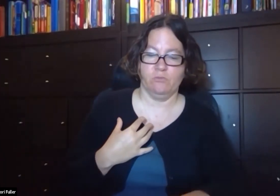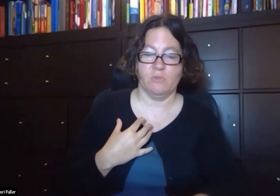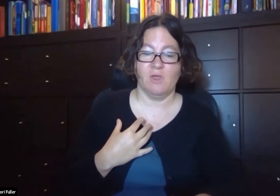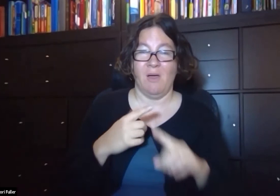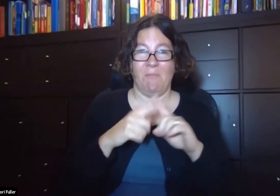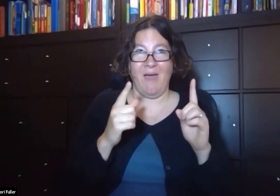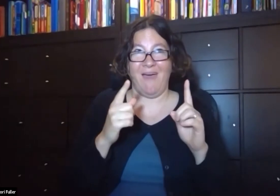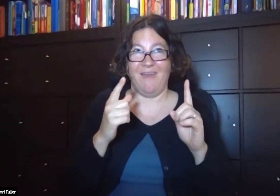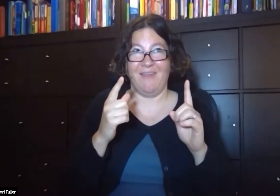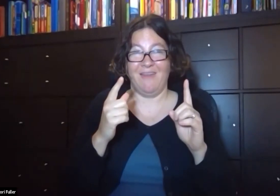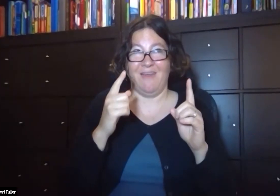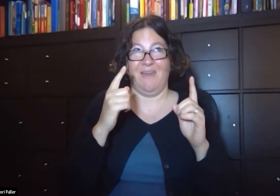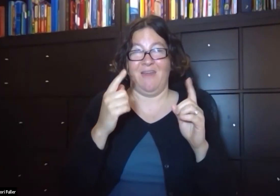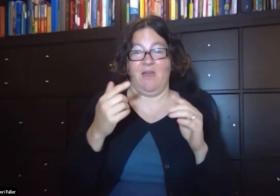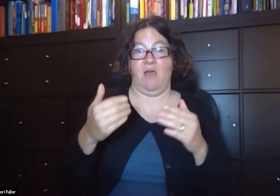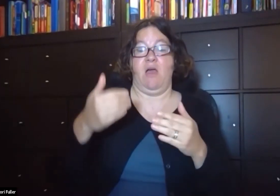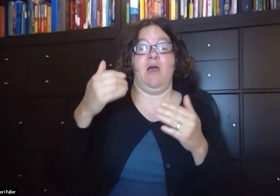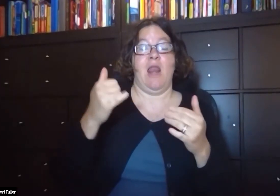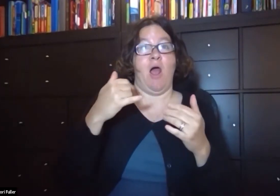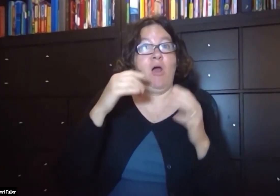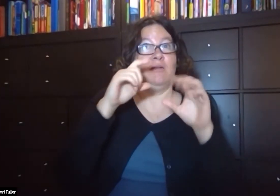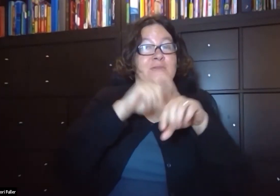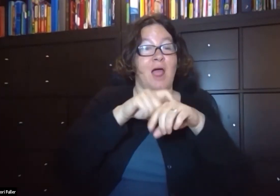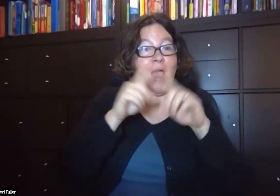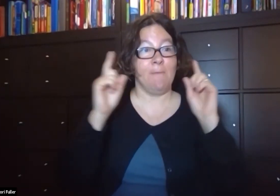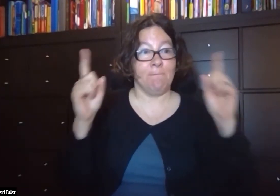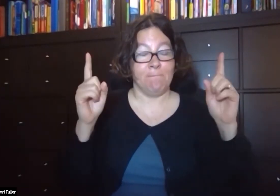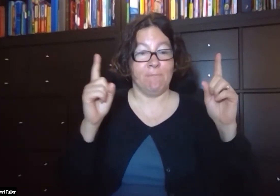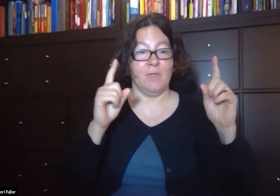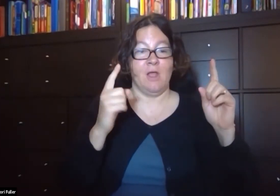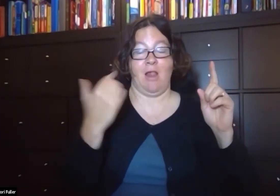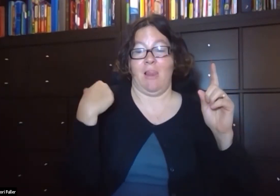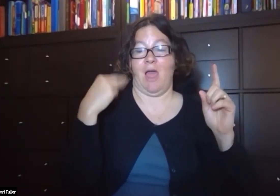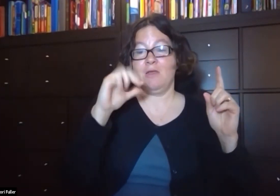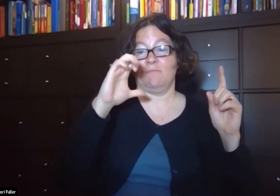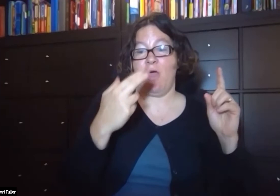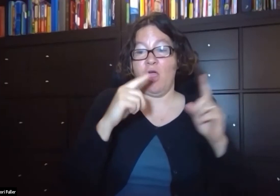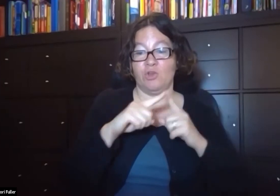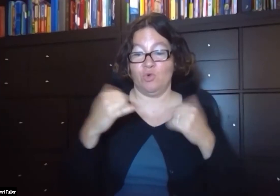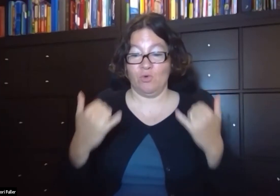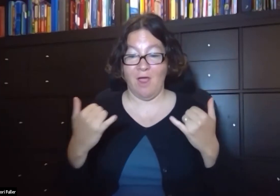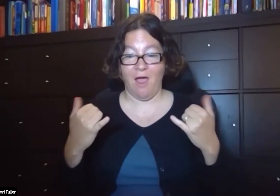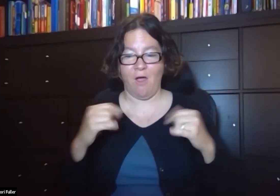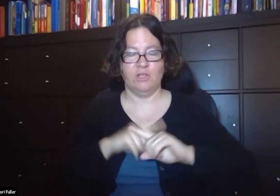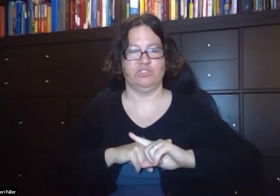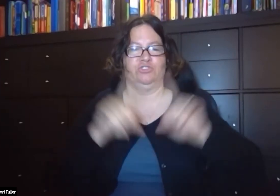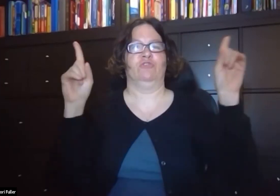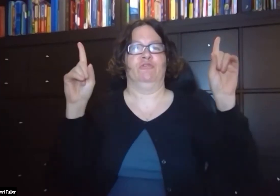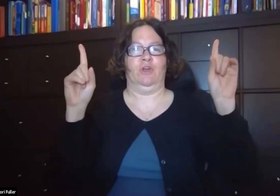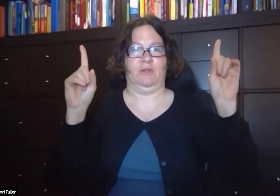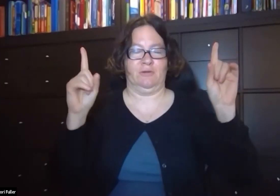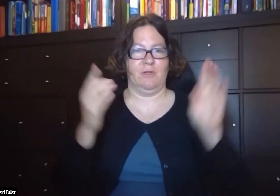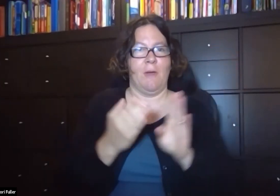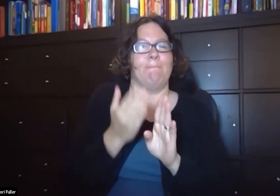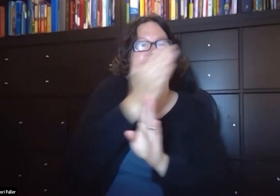that we set one day aside a week to rest and to replenish our spirits